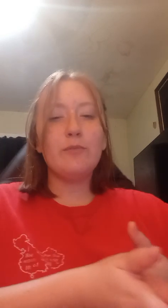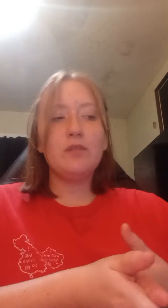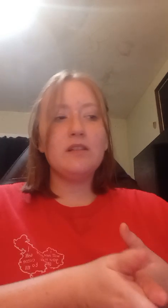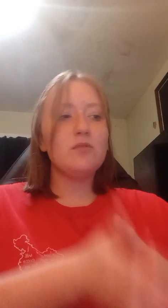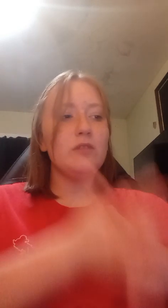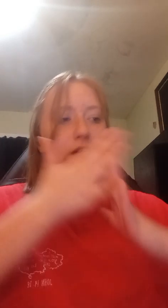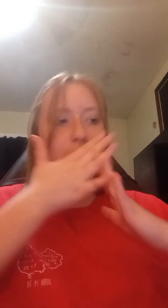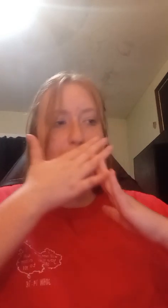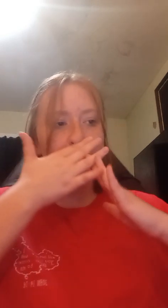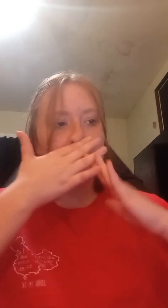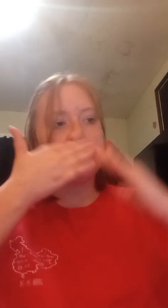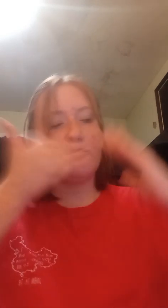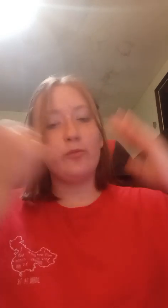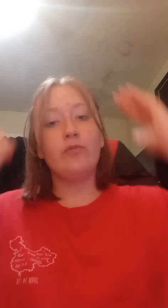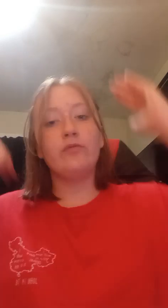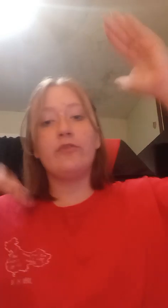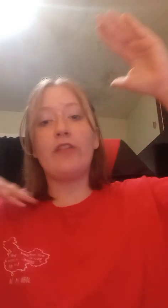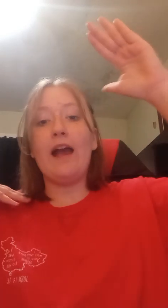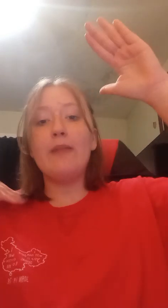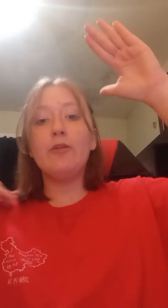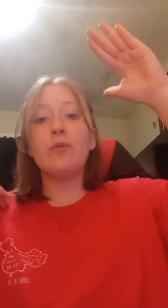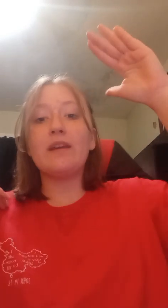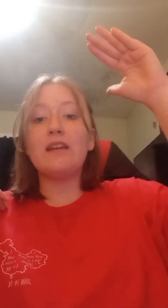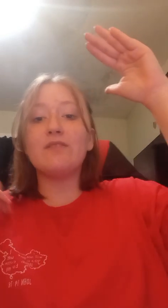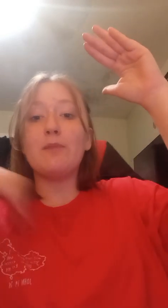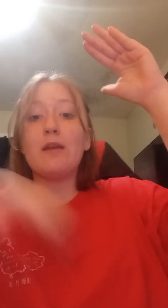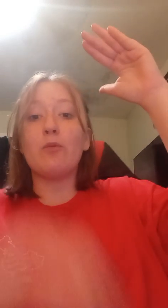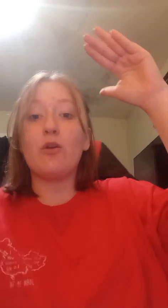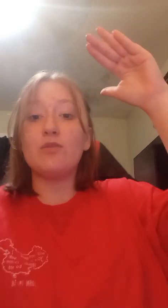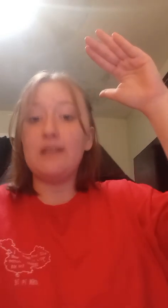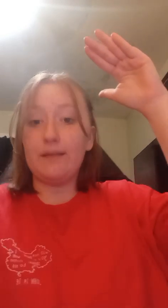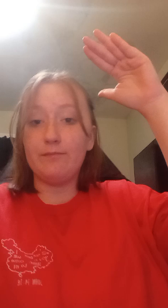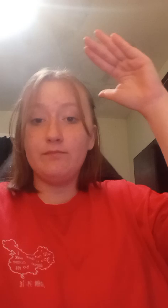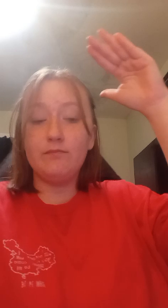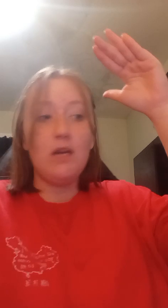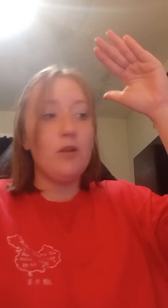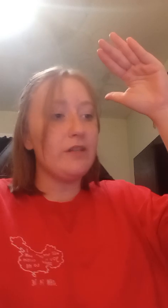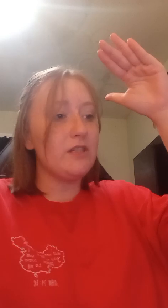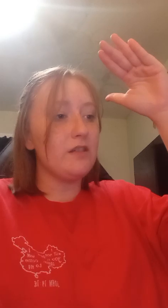one is, for the high part, we can think of somebody with OCD, which is